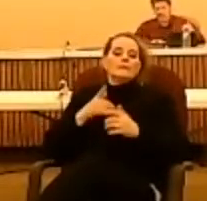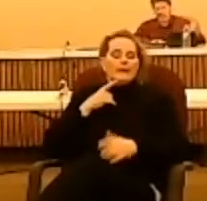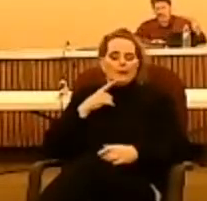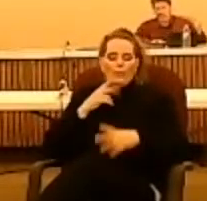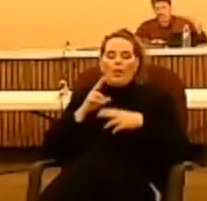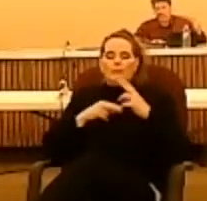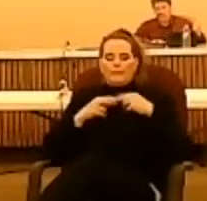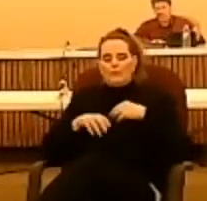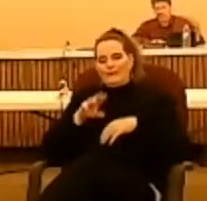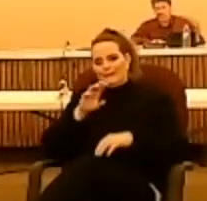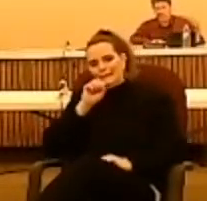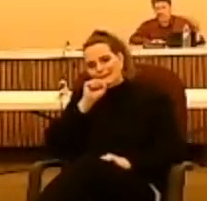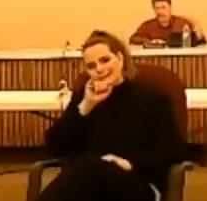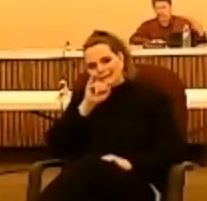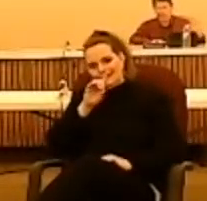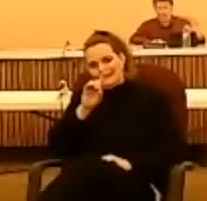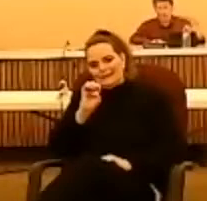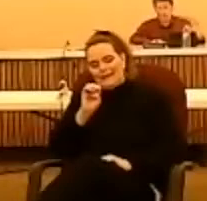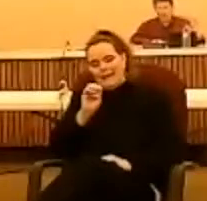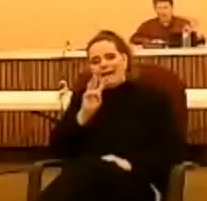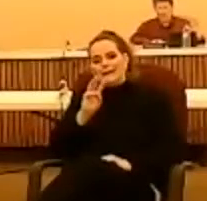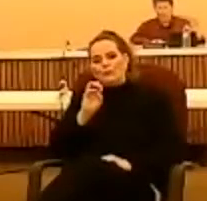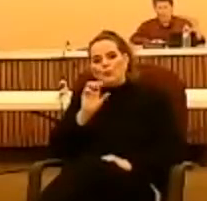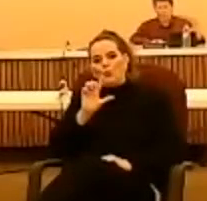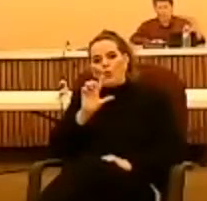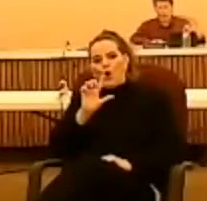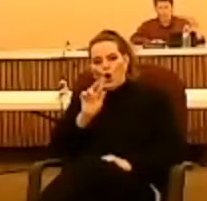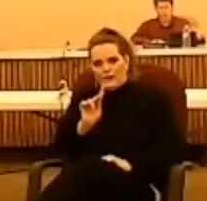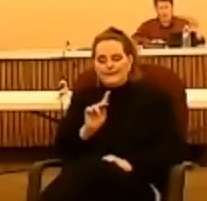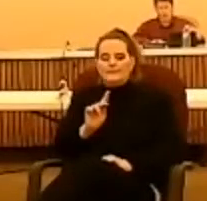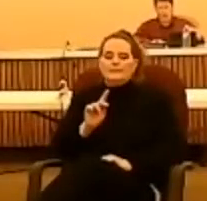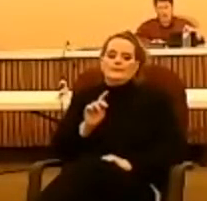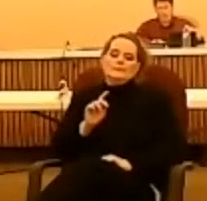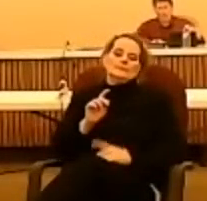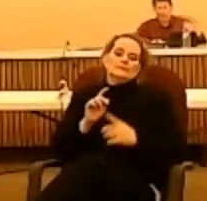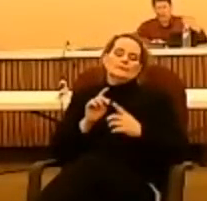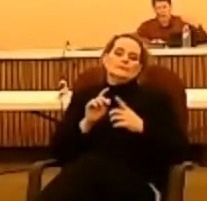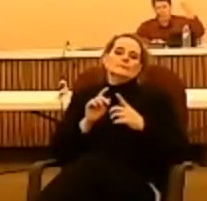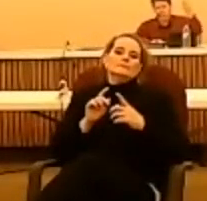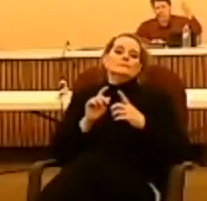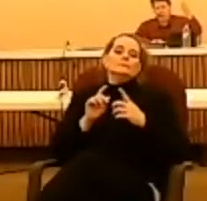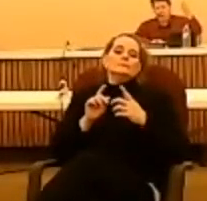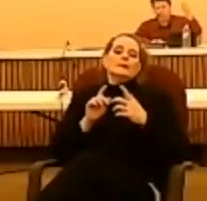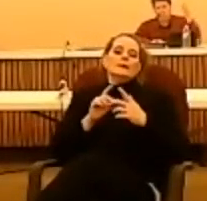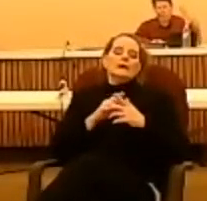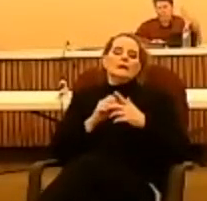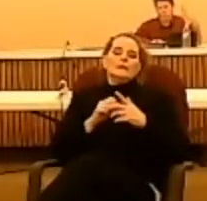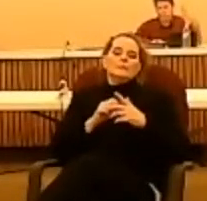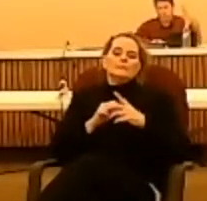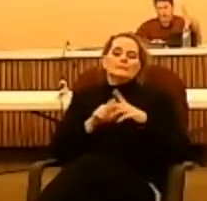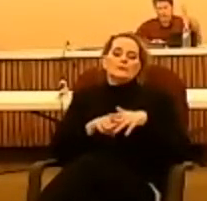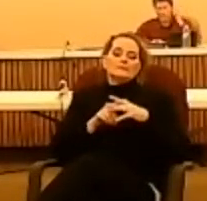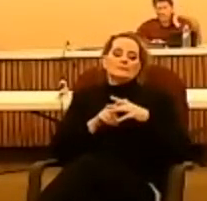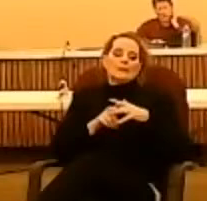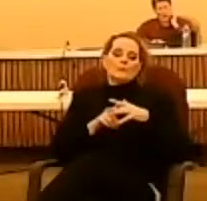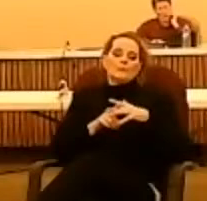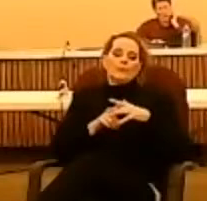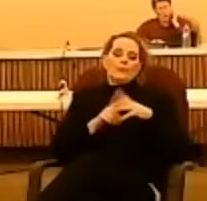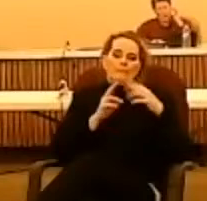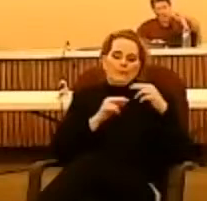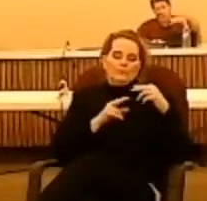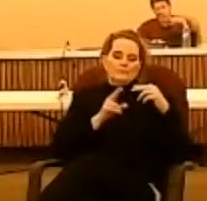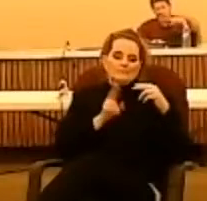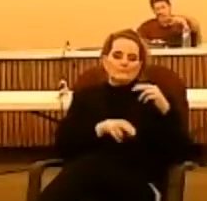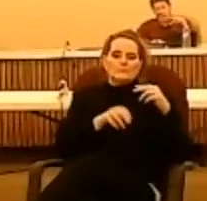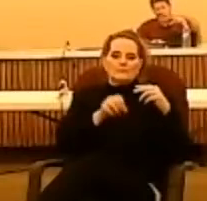that ties the neighborhoods to the sidewalks from the neighborhoods to the south up to the trails and